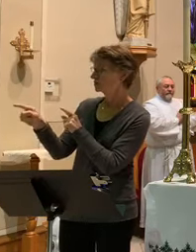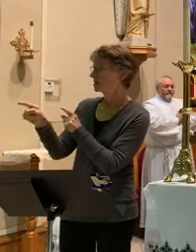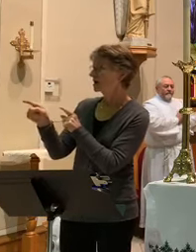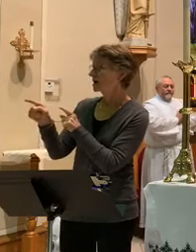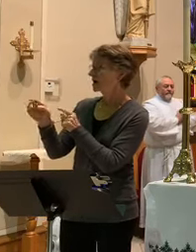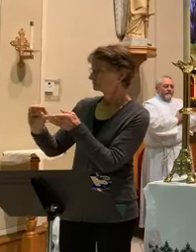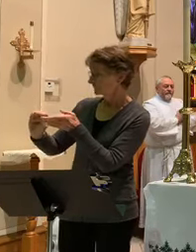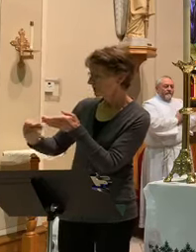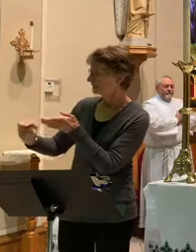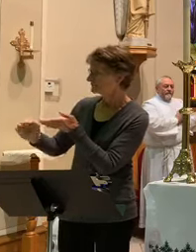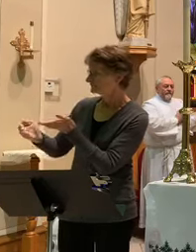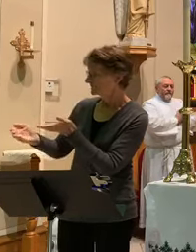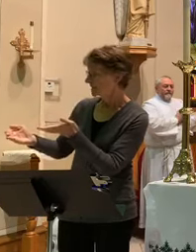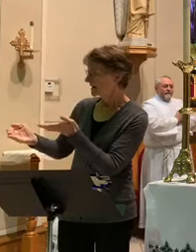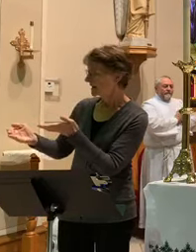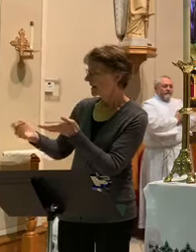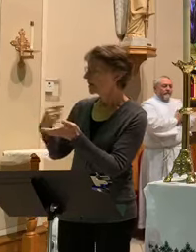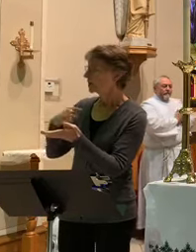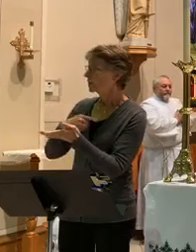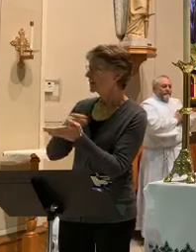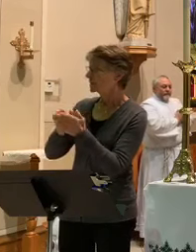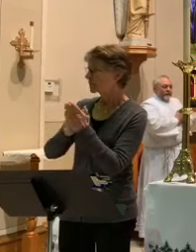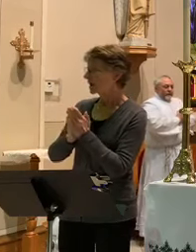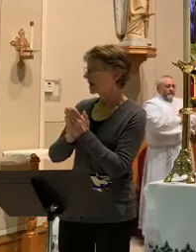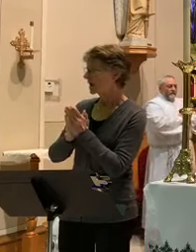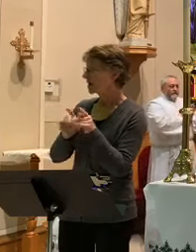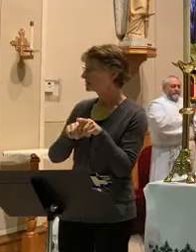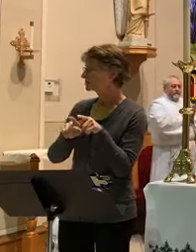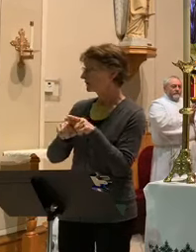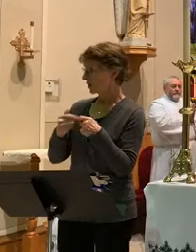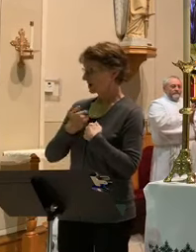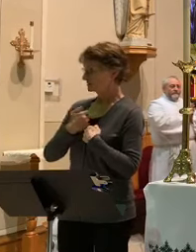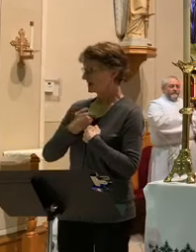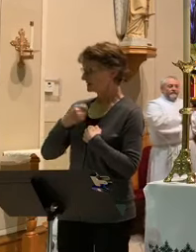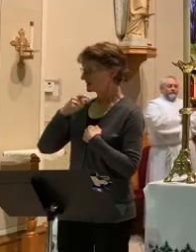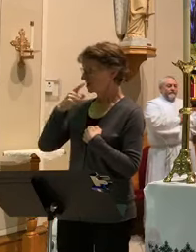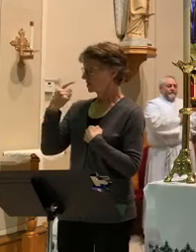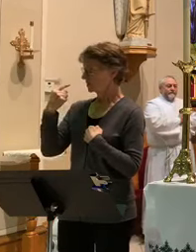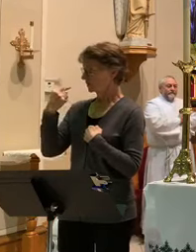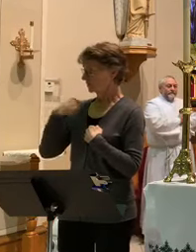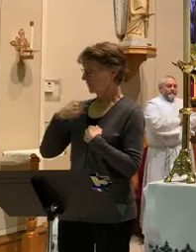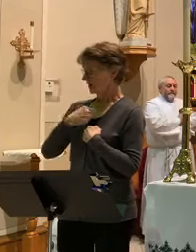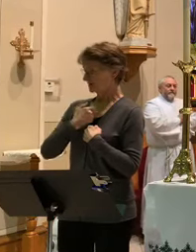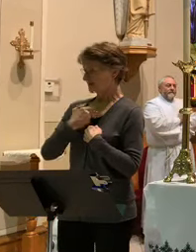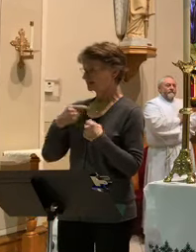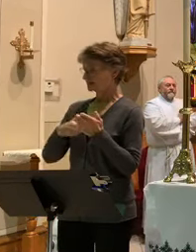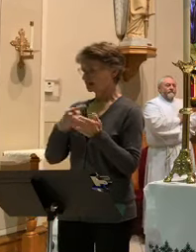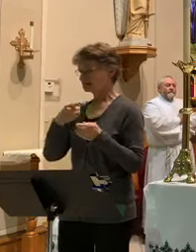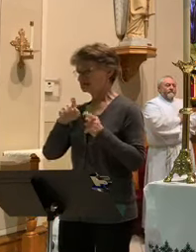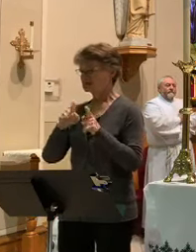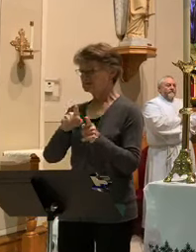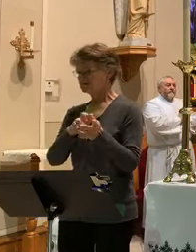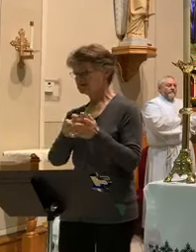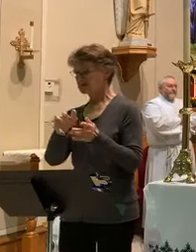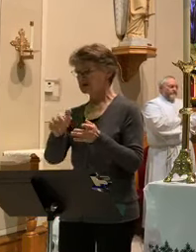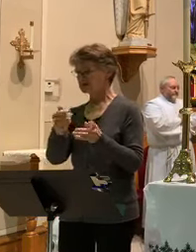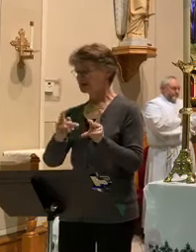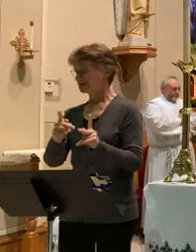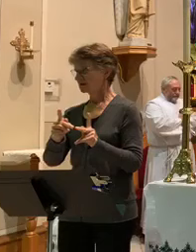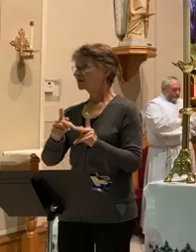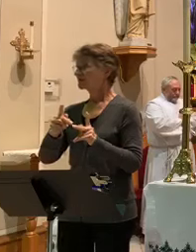whom we have been unkind to. And so as we enter into Mass, let's pray along in this spirit.